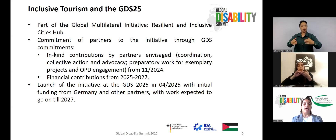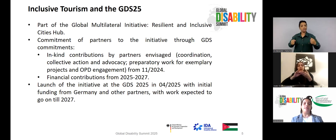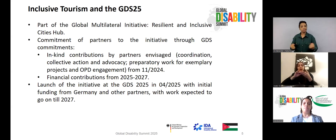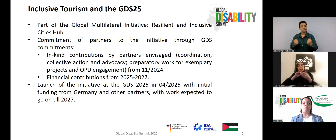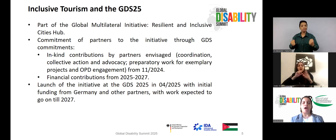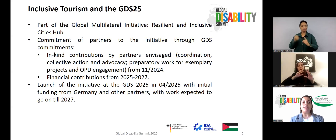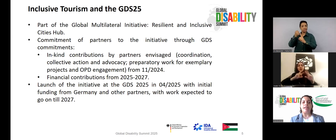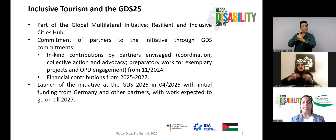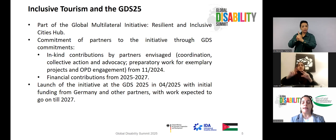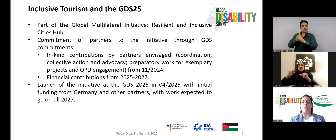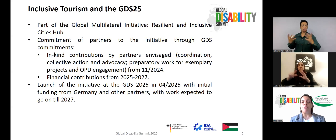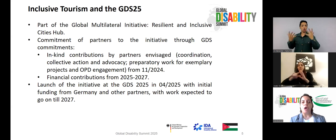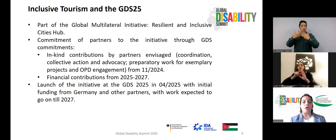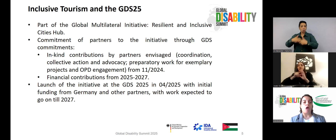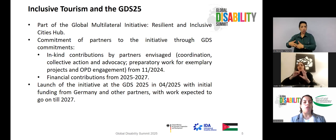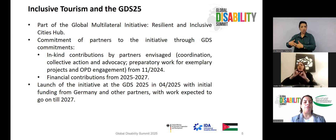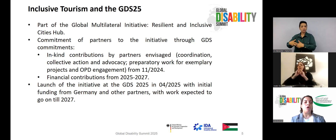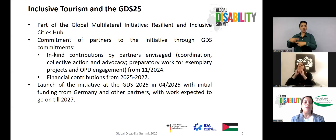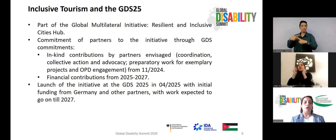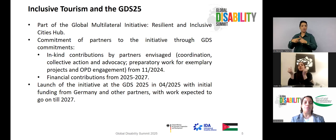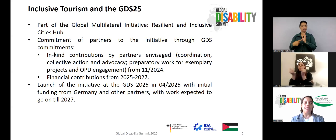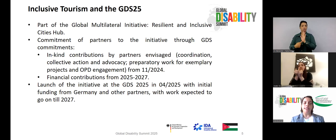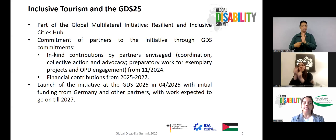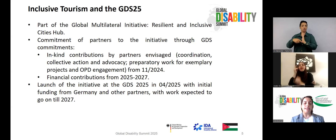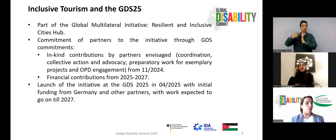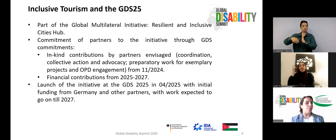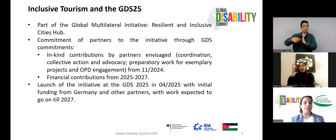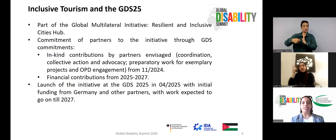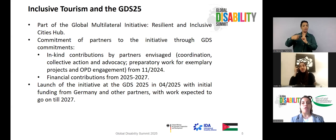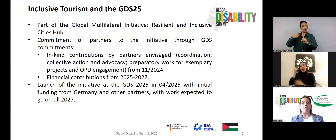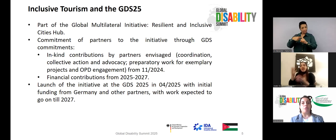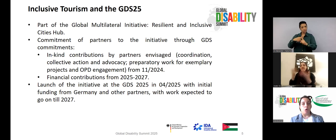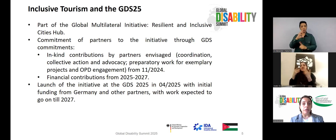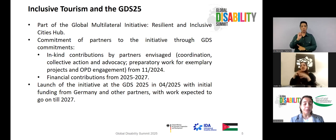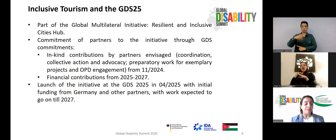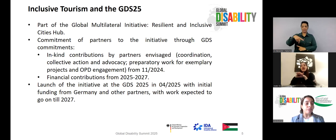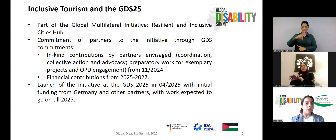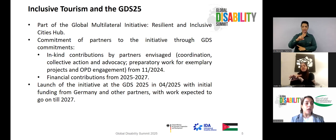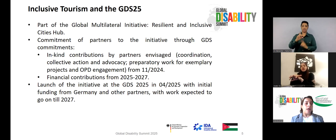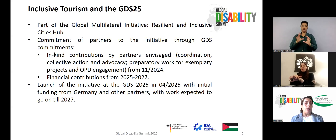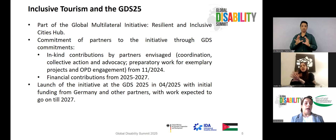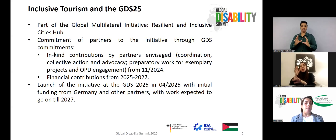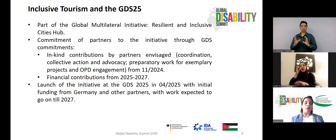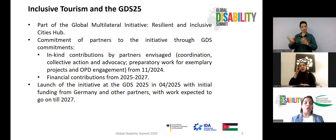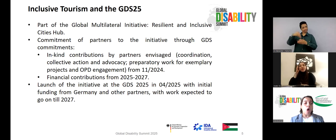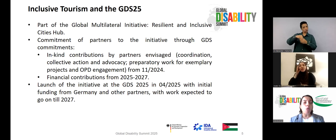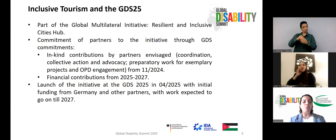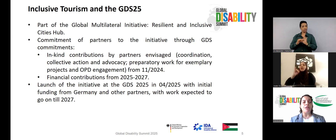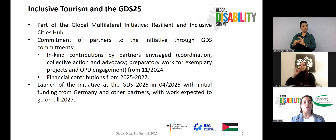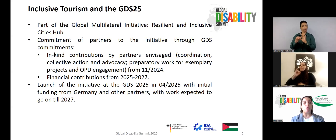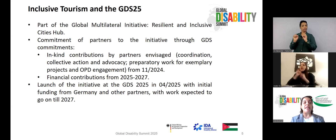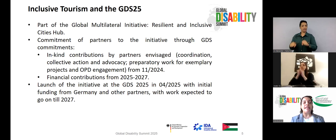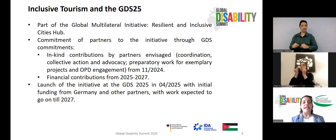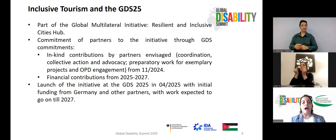advocacy, and the preparatory and exemplary work of the OPDs around the world. And we